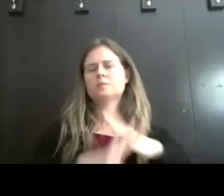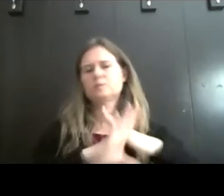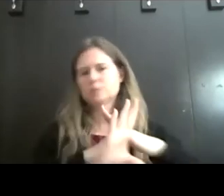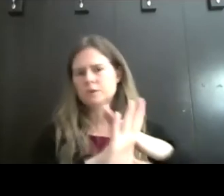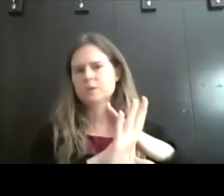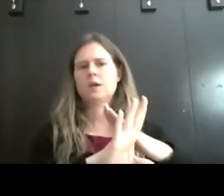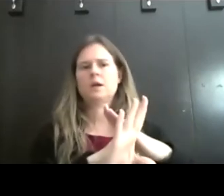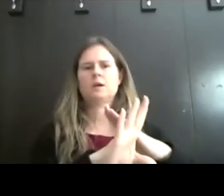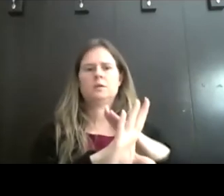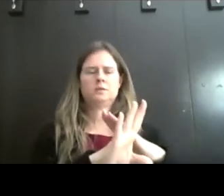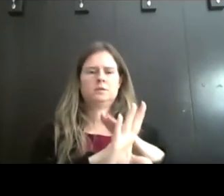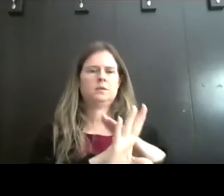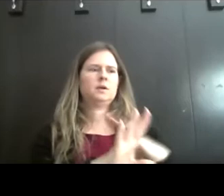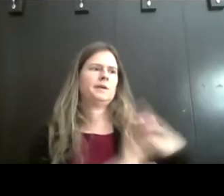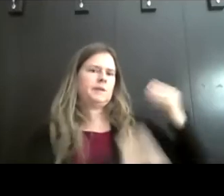the Malibu area.